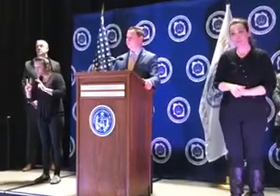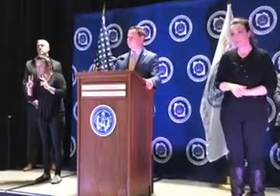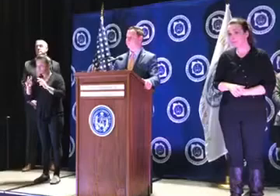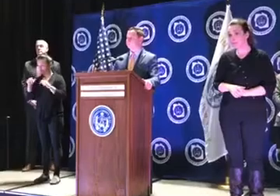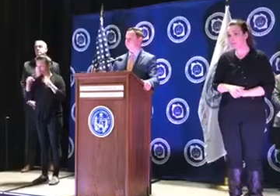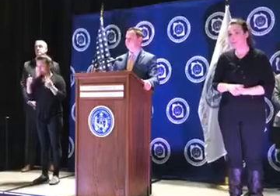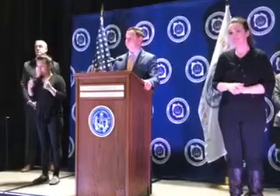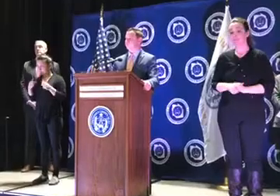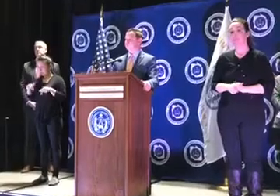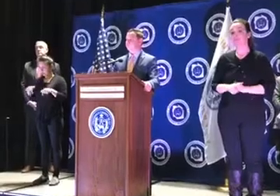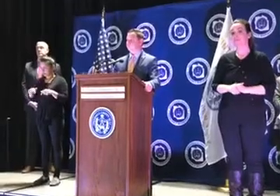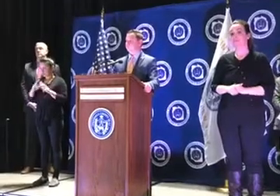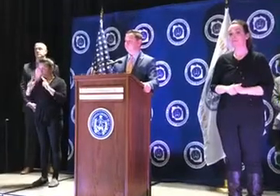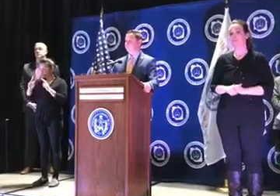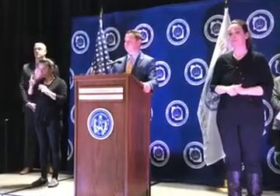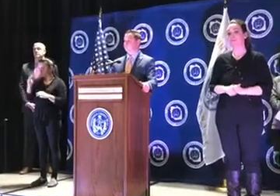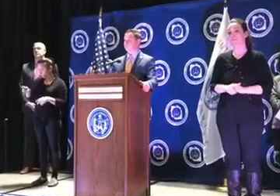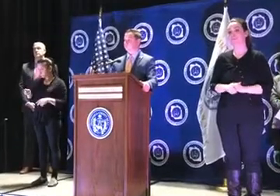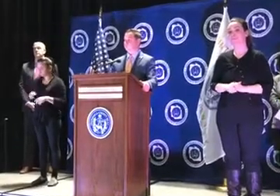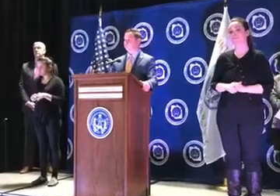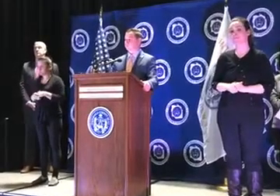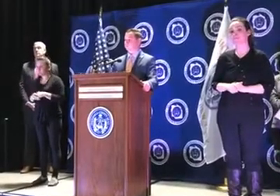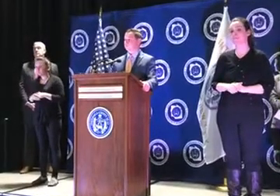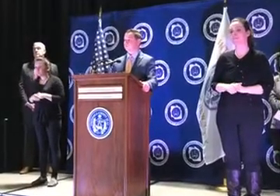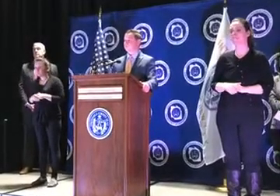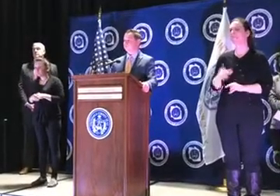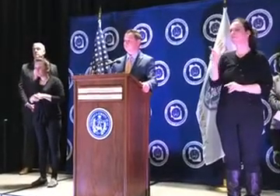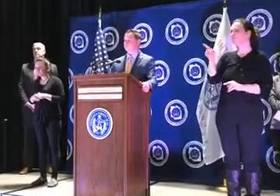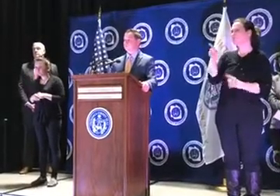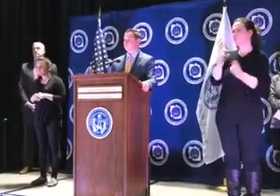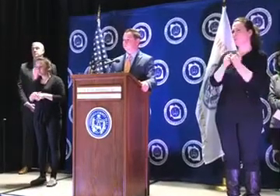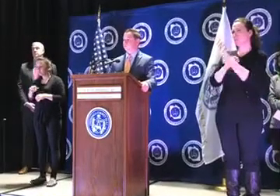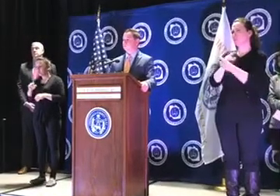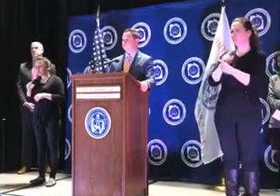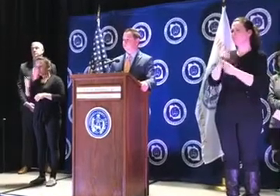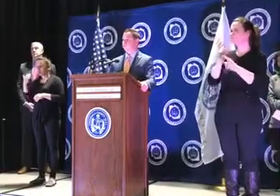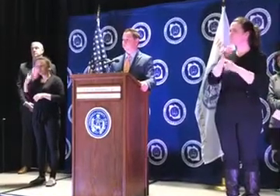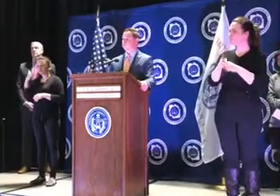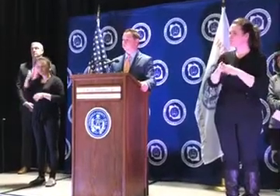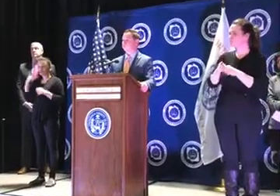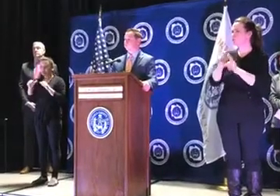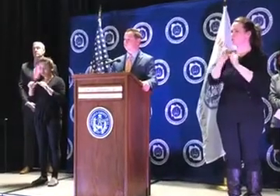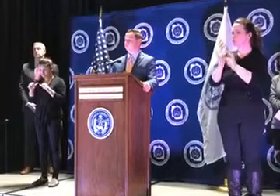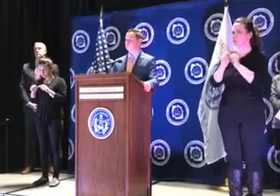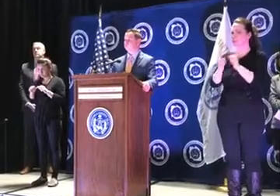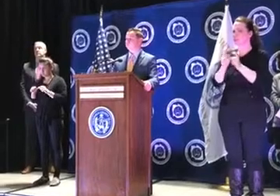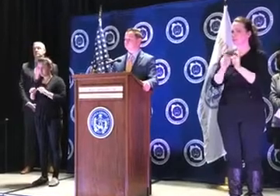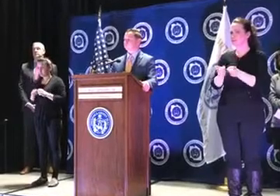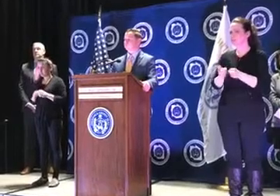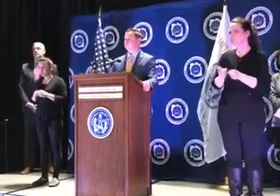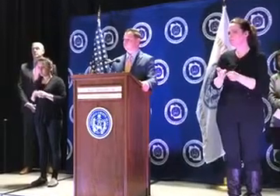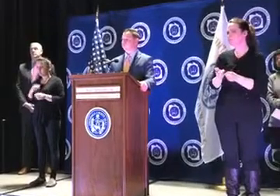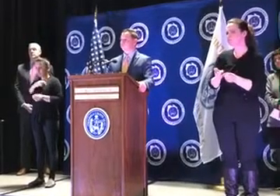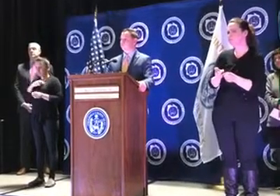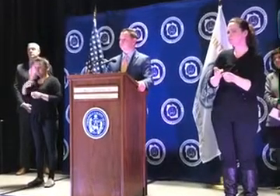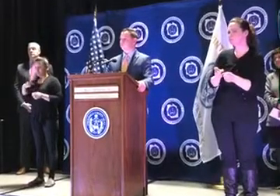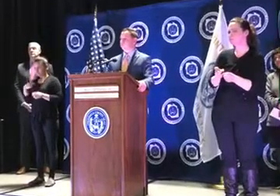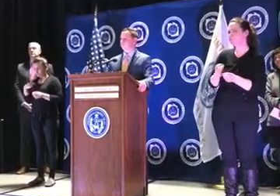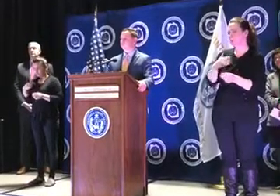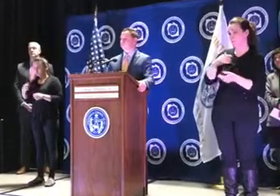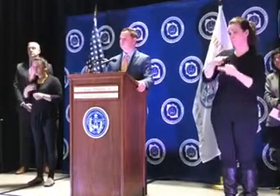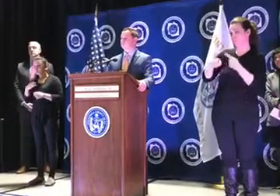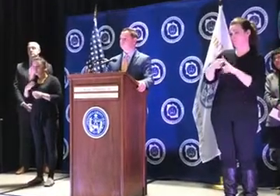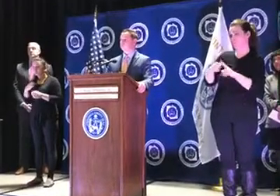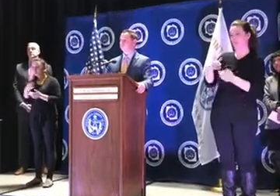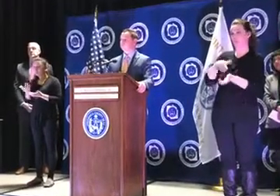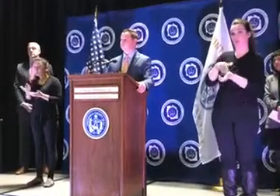kind of the hub for donations. Over the weekend, though, he went to the county's website to sign up to be a doctor on standby if we get to that point. He also wants